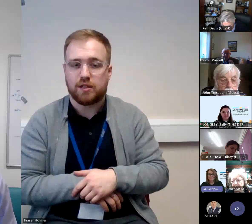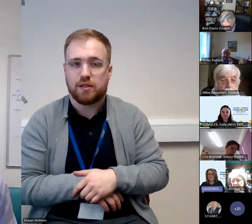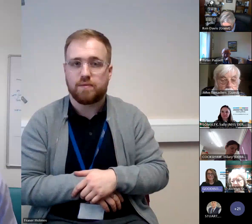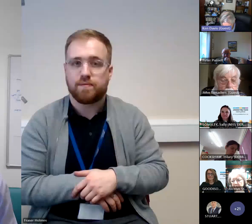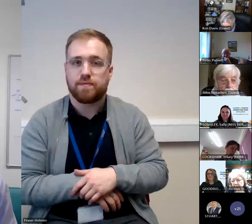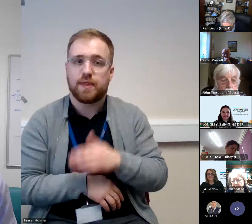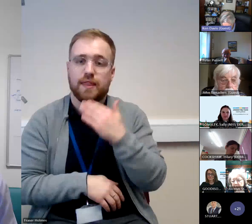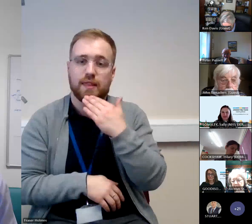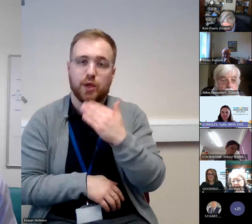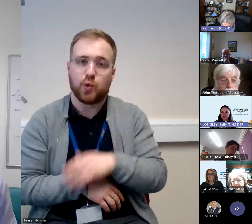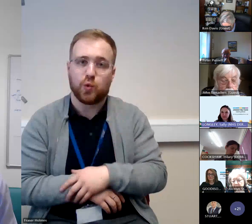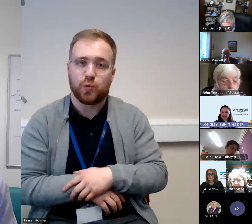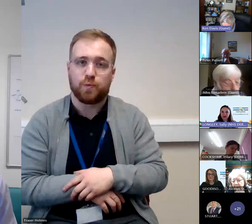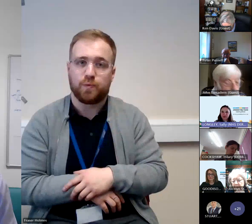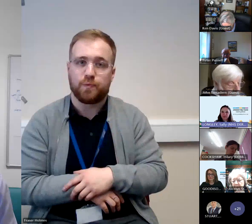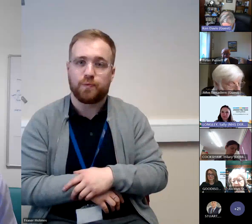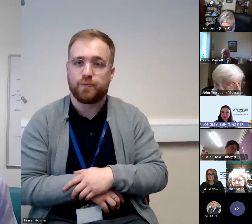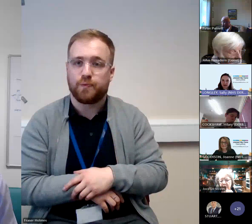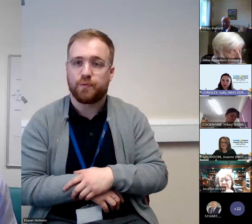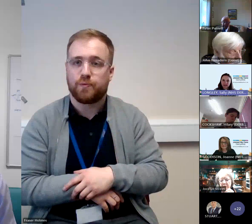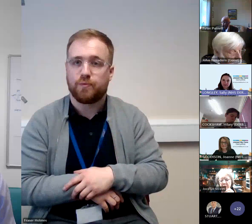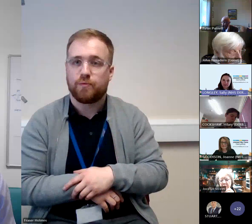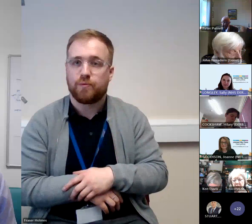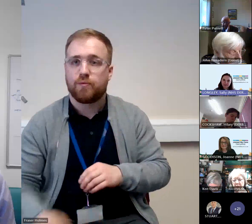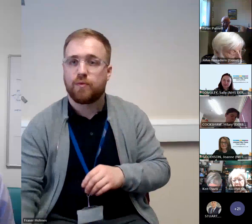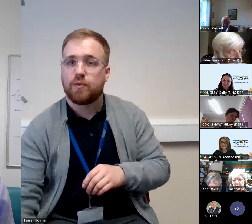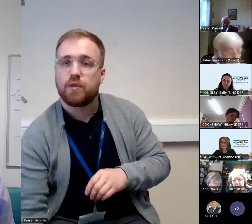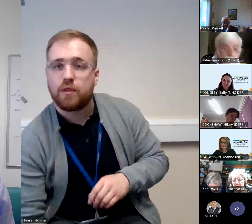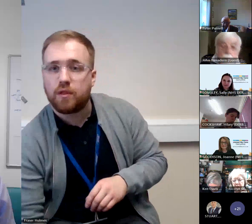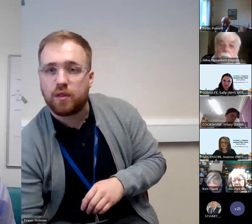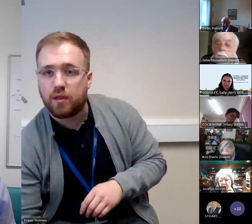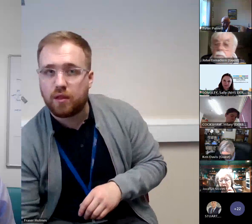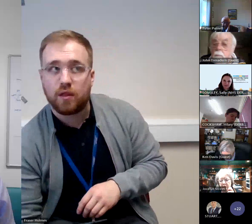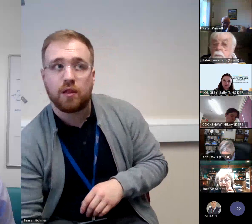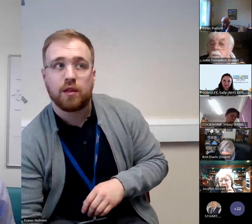Thank you. Thanks, Mike. Tony?